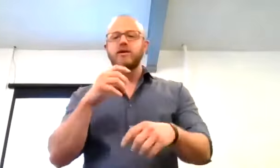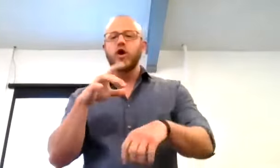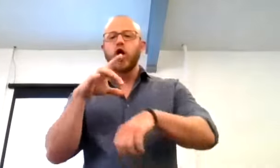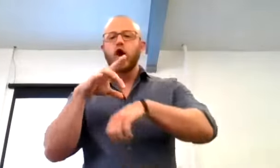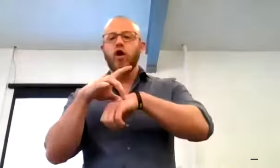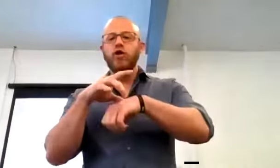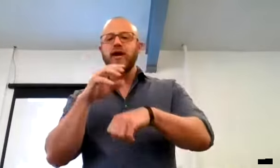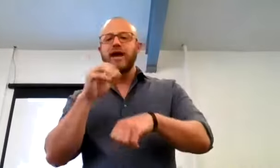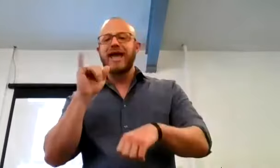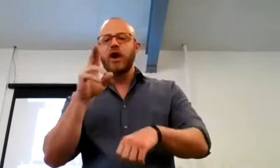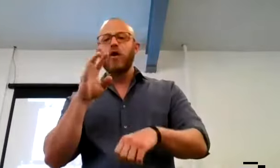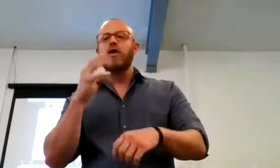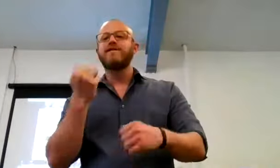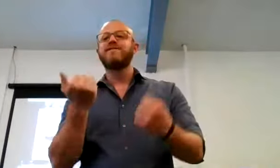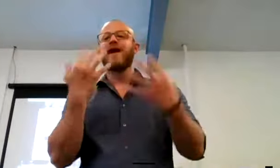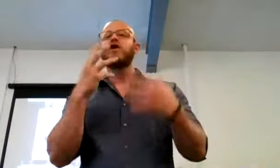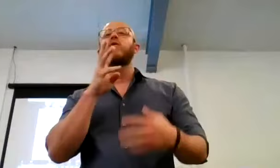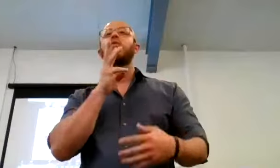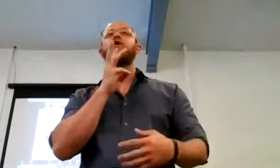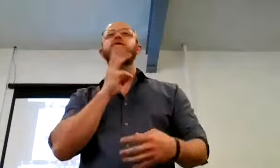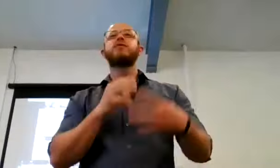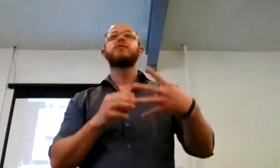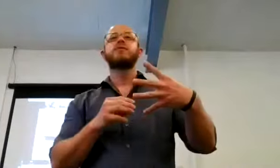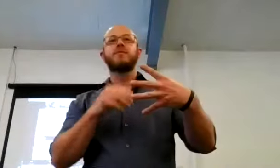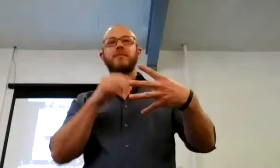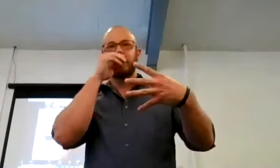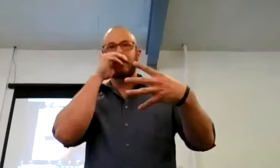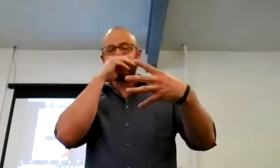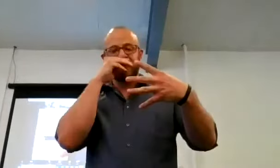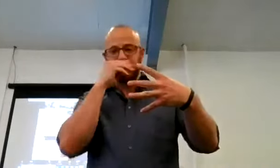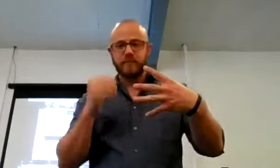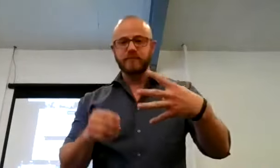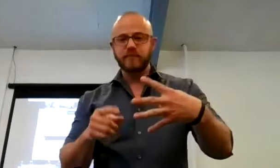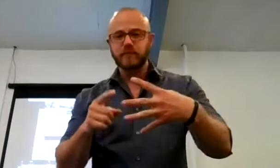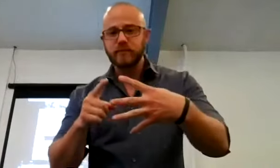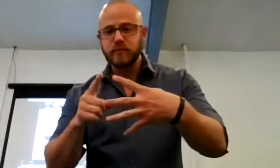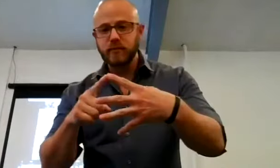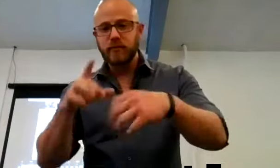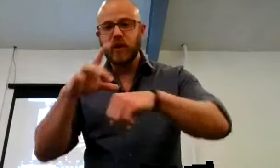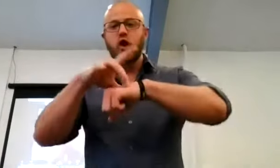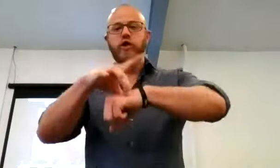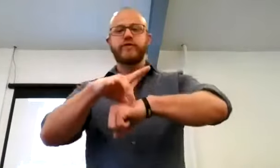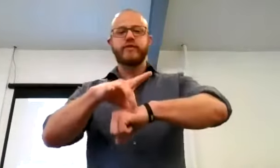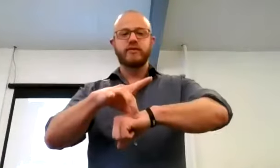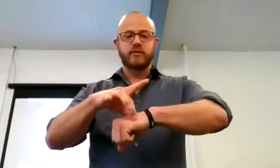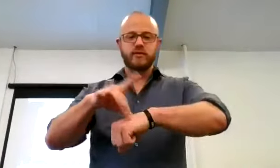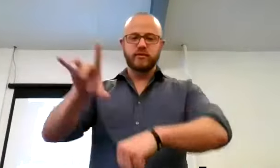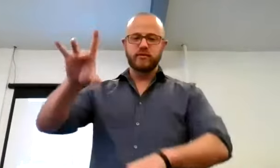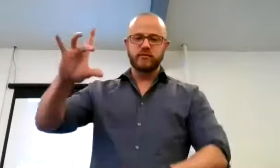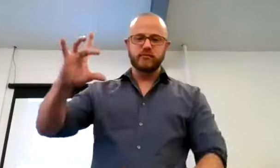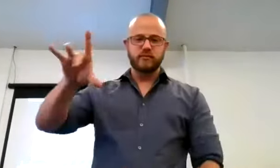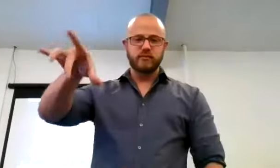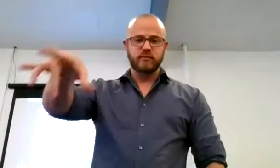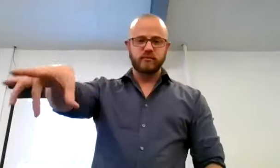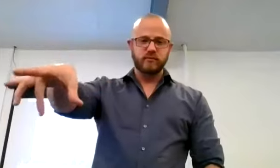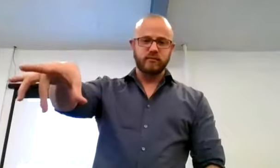One person asked earth and fire, water. Earth, wind, fire, water. Here's earth right here. It